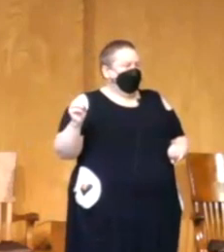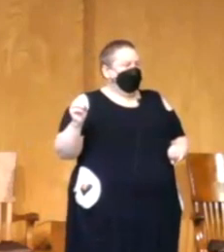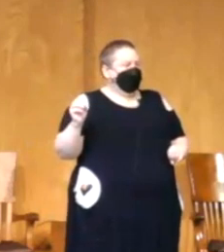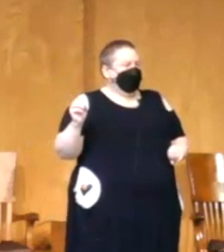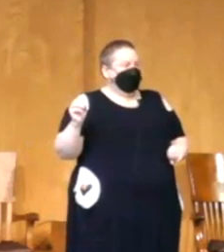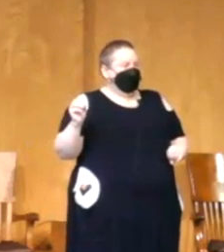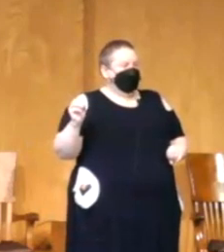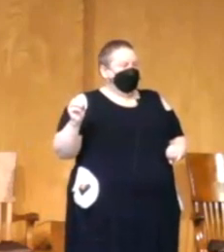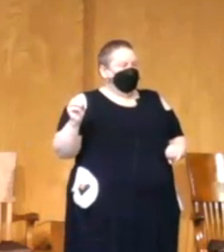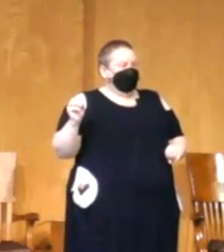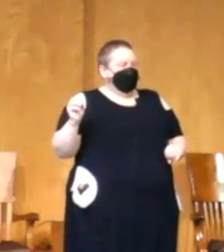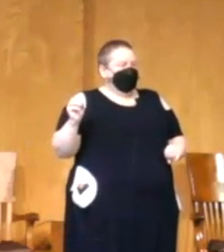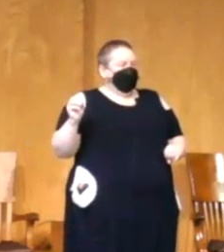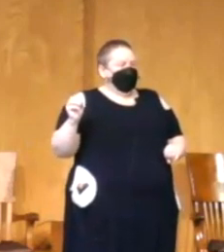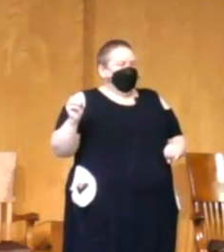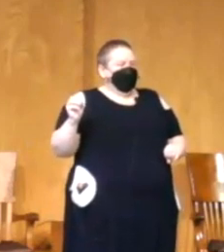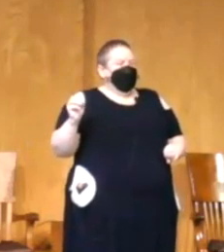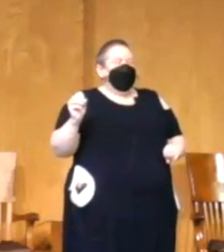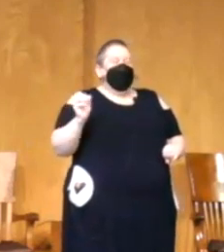declare.